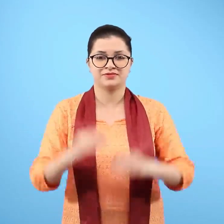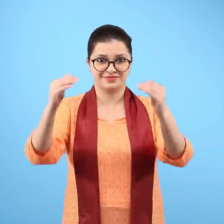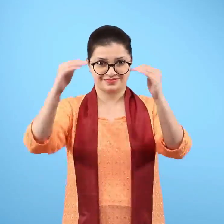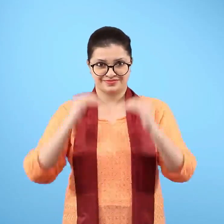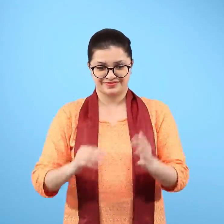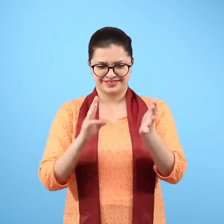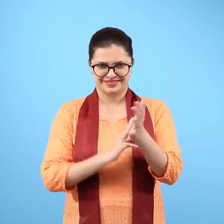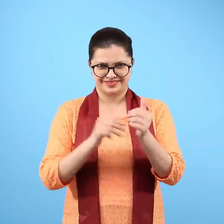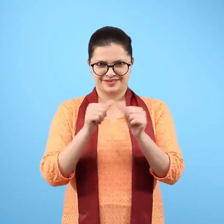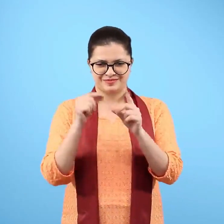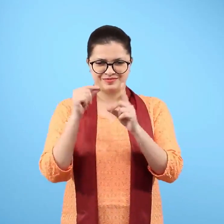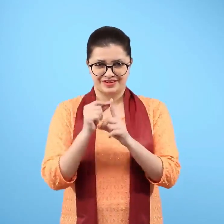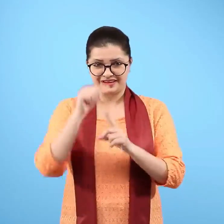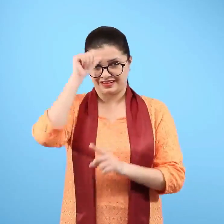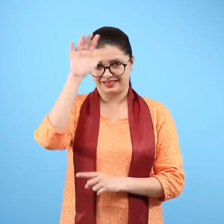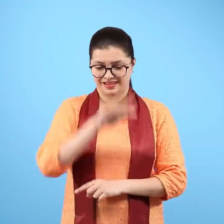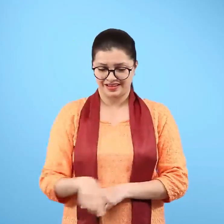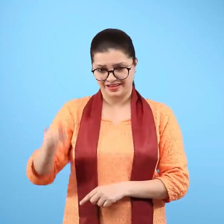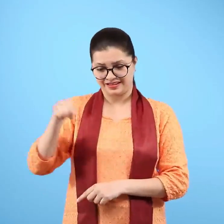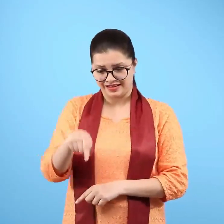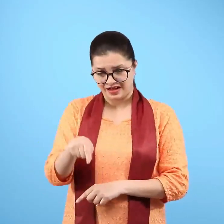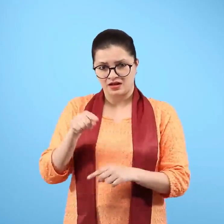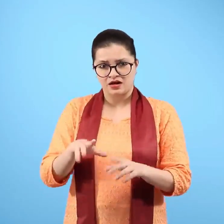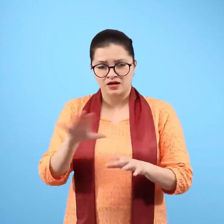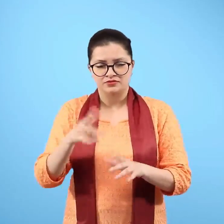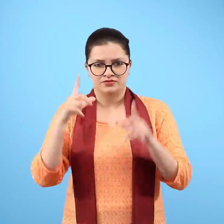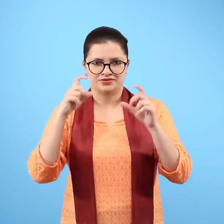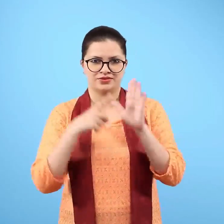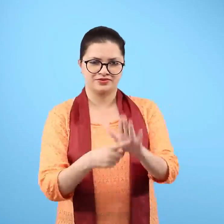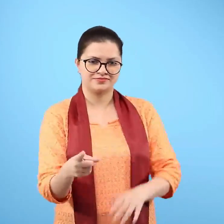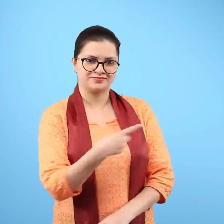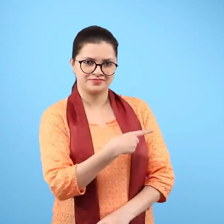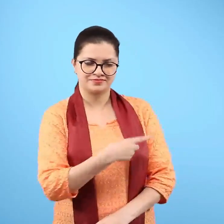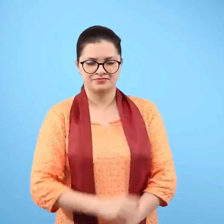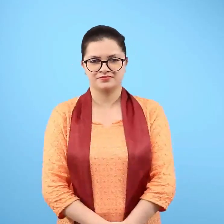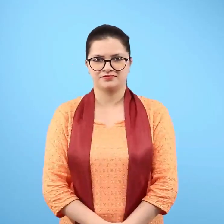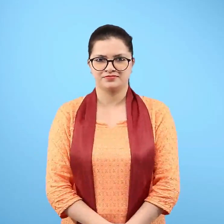Below this is Map 5, the map of India.